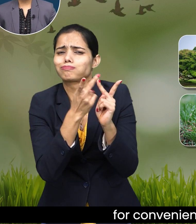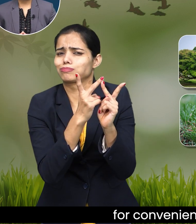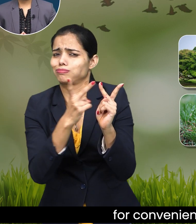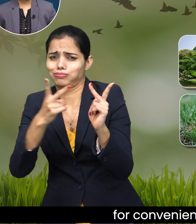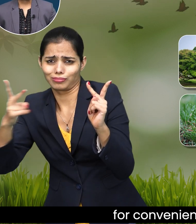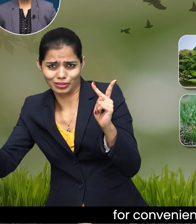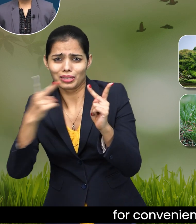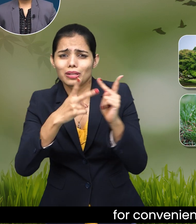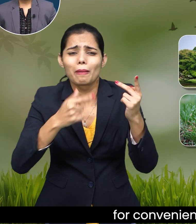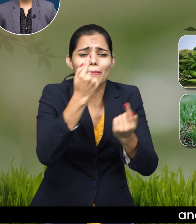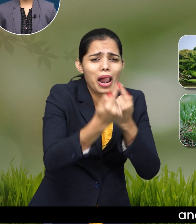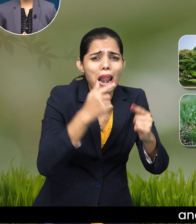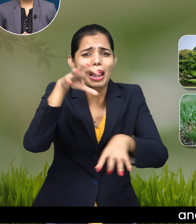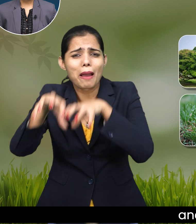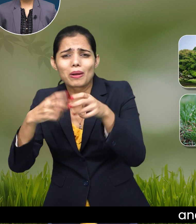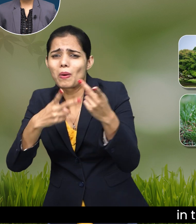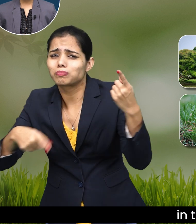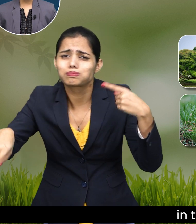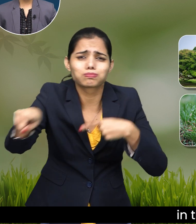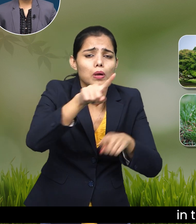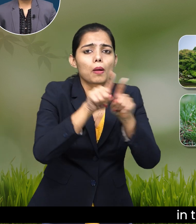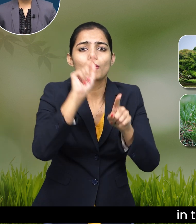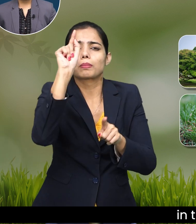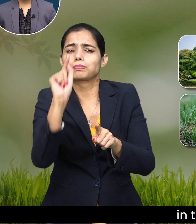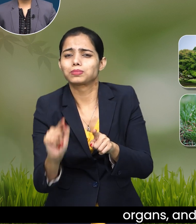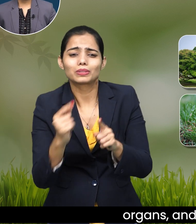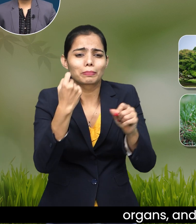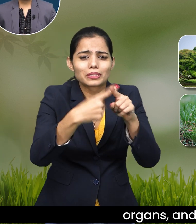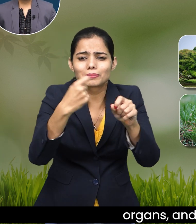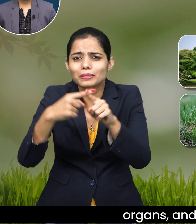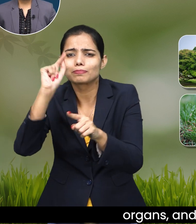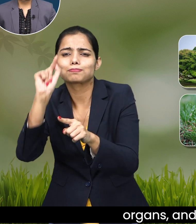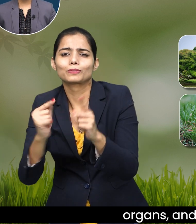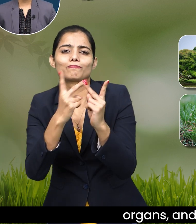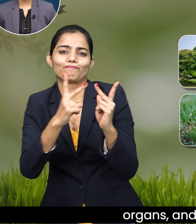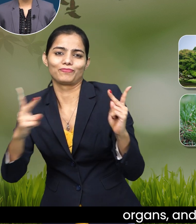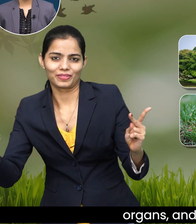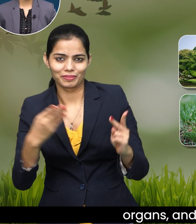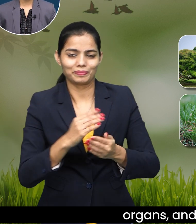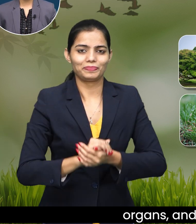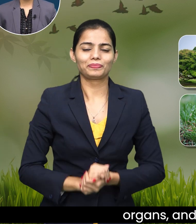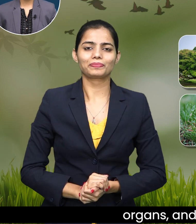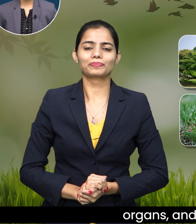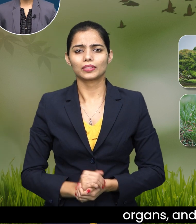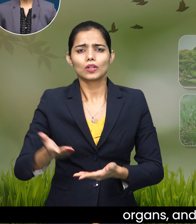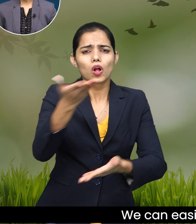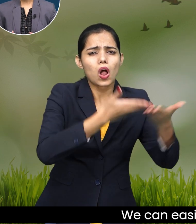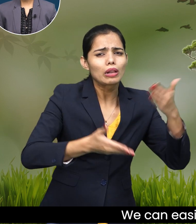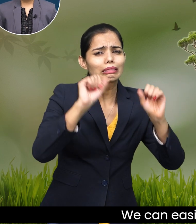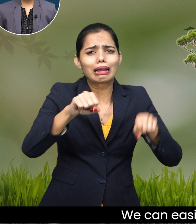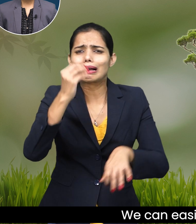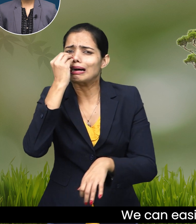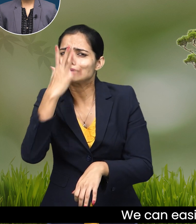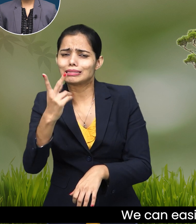on similarities and differences in their structure, organs, and other characteristics. We